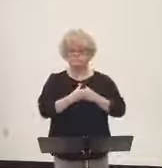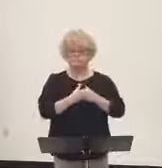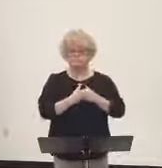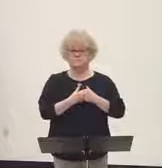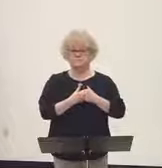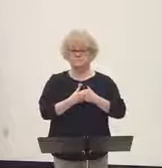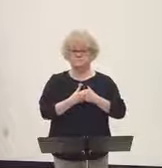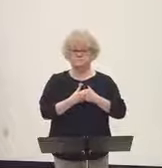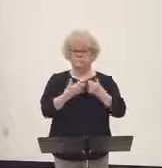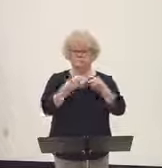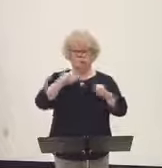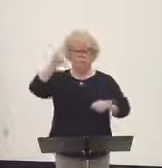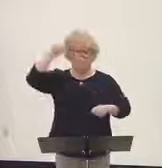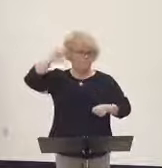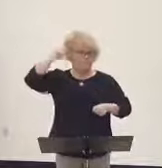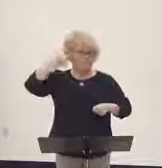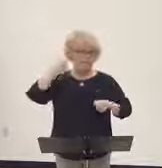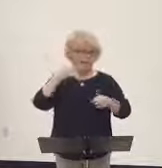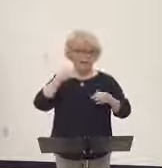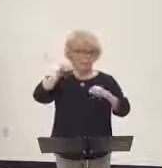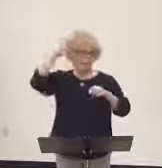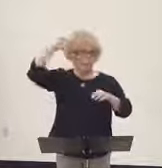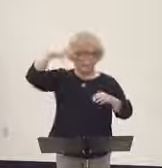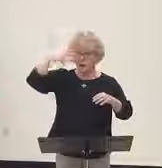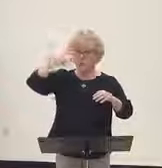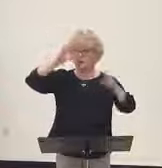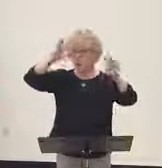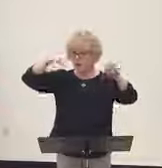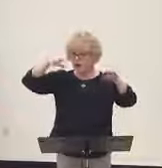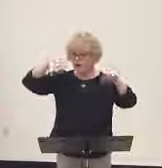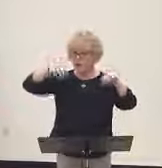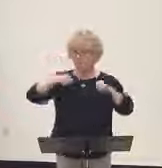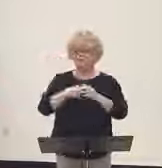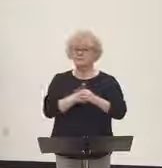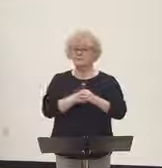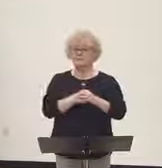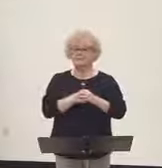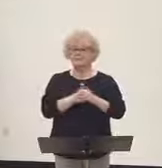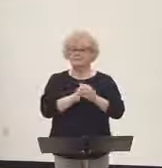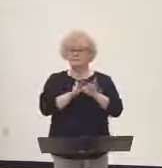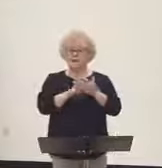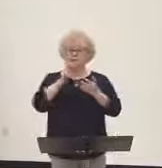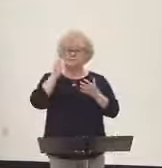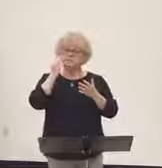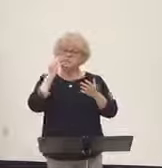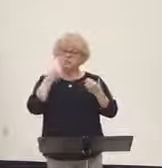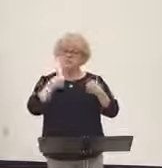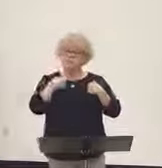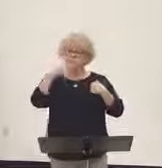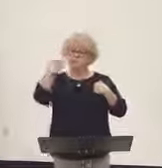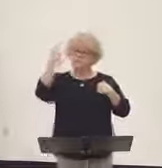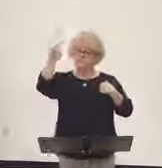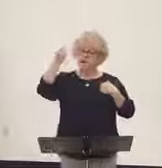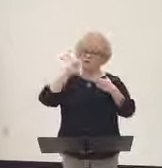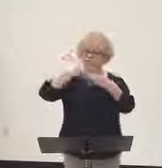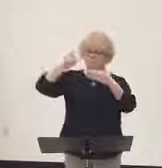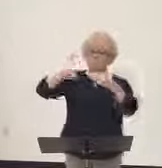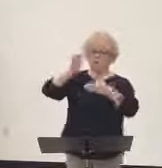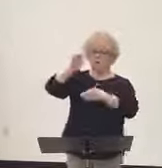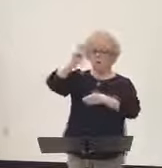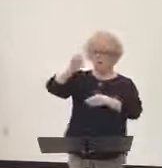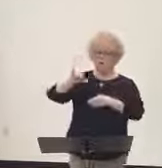to bring an umbrella if it is a sunny day out. It's a nice experience that we've had out there at our